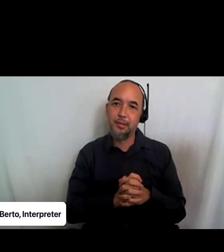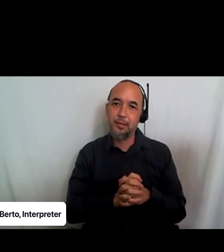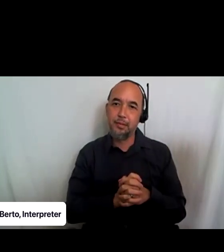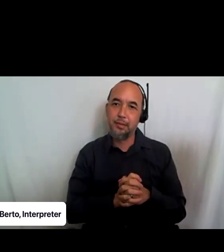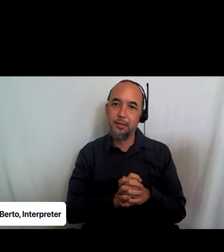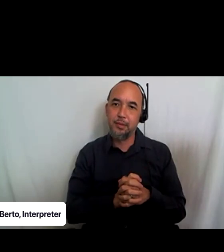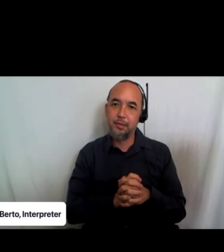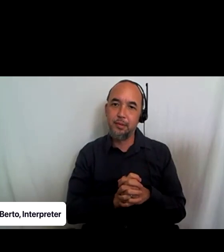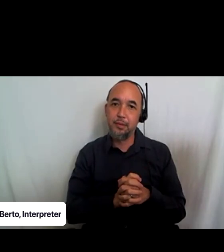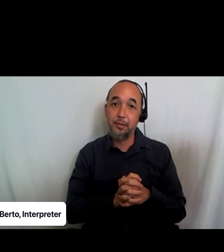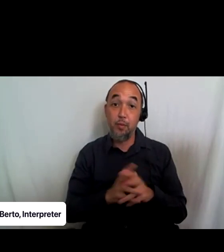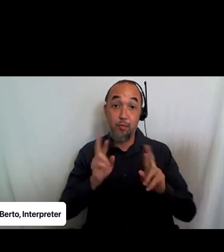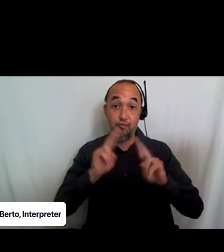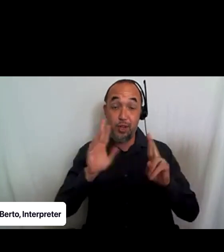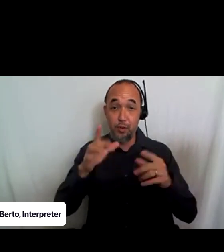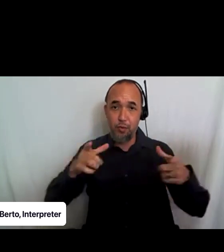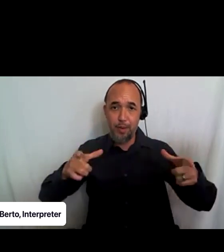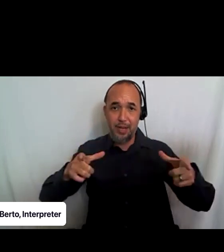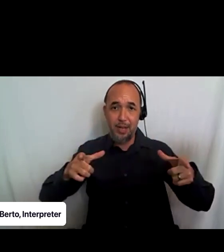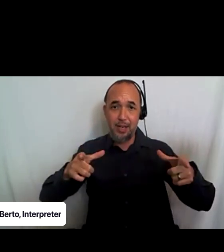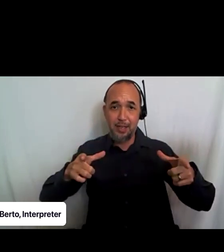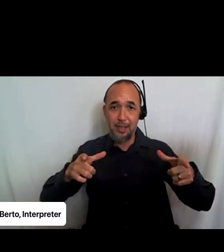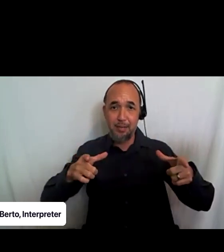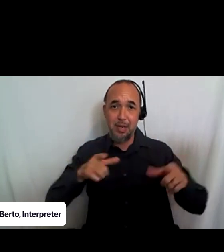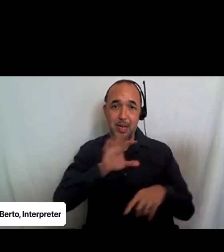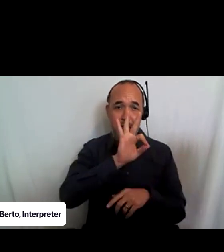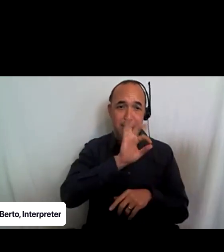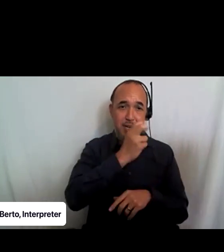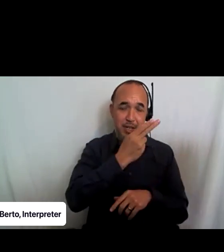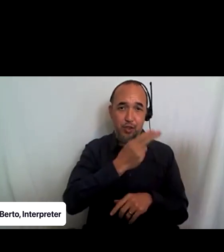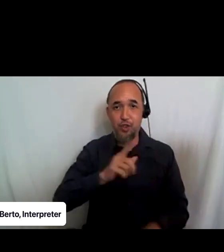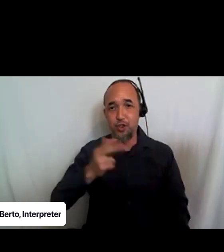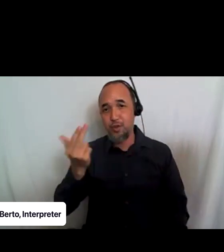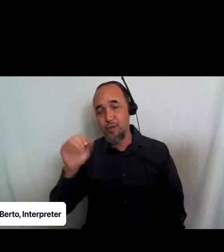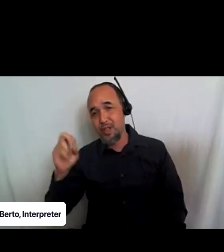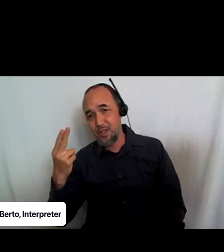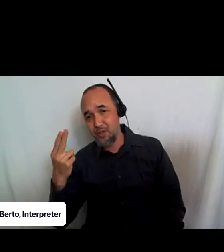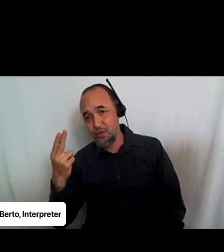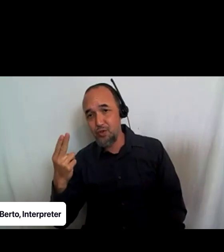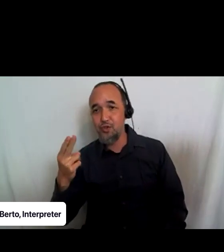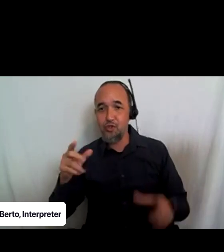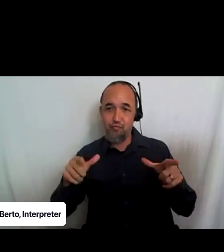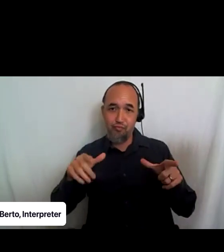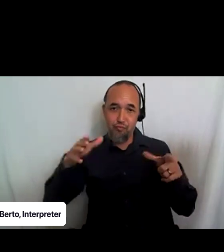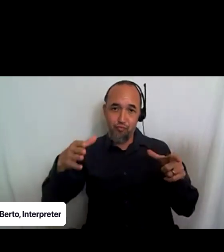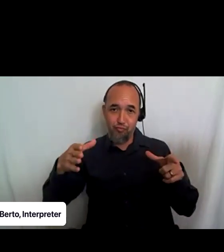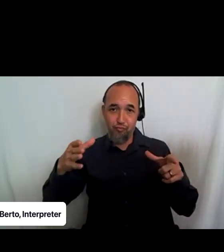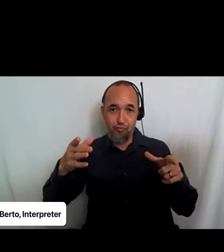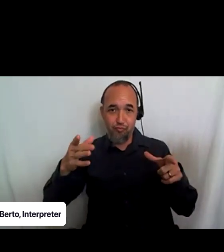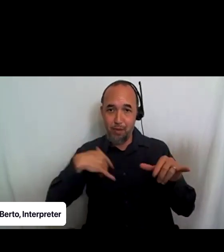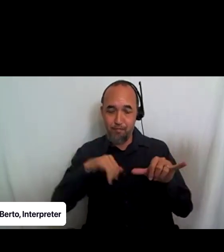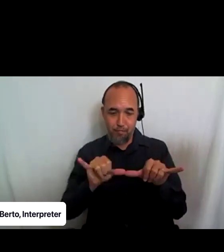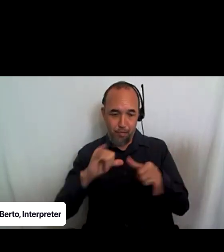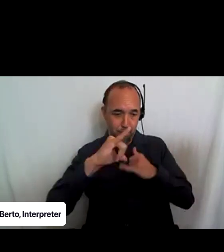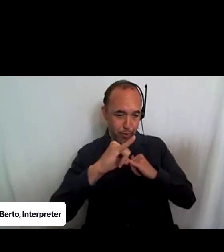have your baking dish ready. I have mine. It's a 9 by 13 inches. Someone mentioned it on Twitter. And I measured it, and this turned out to be